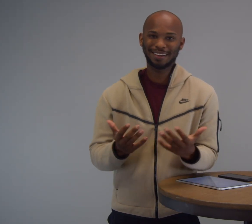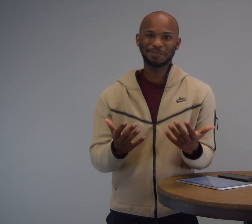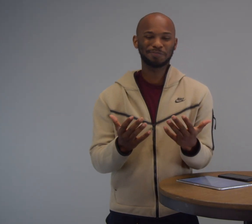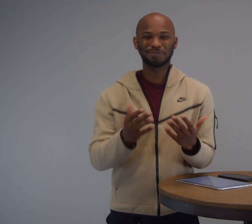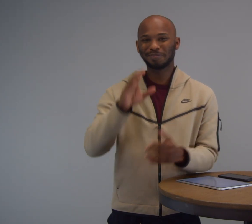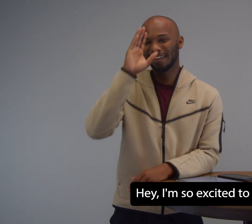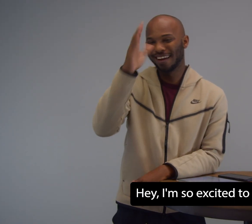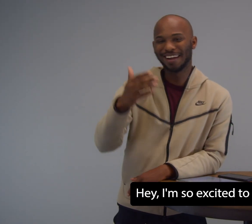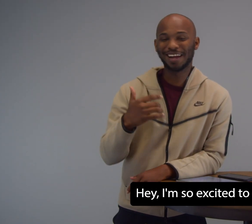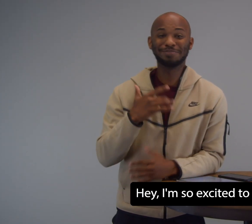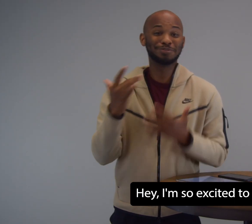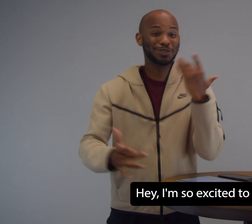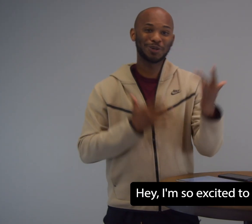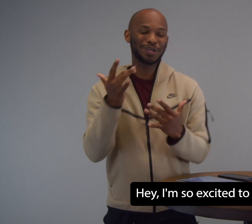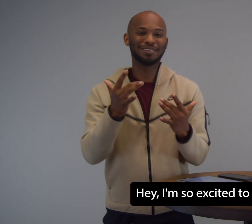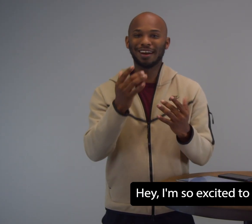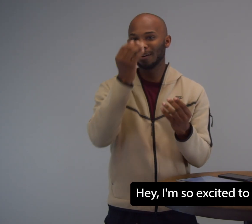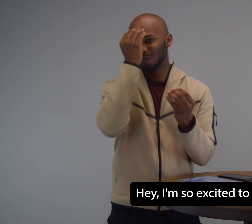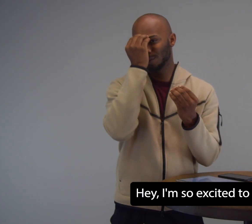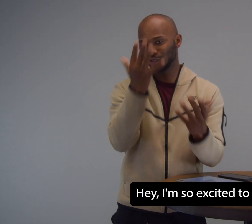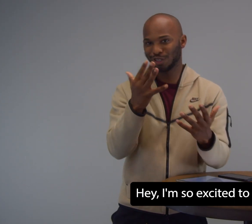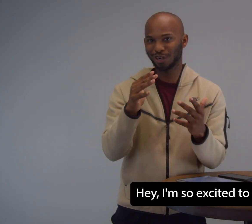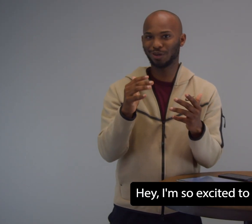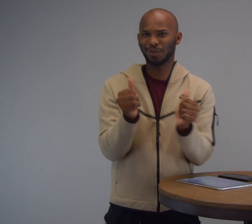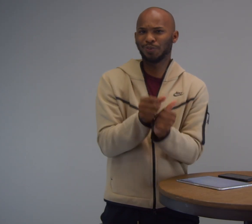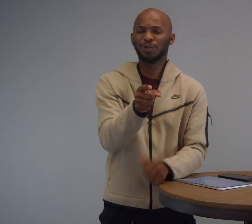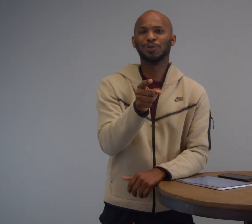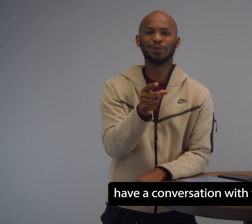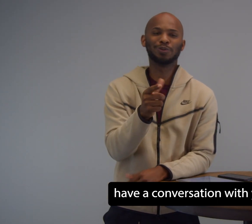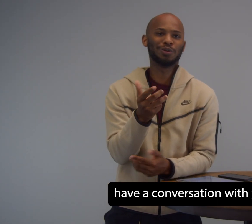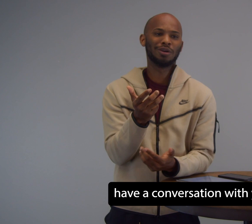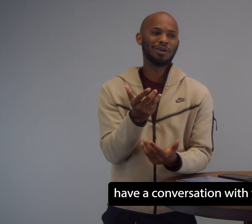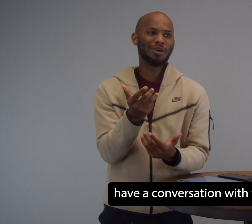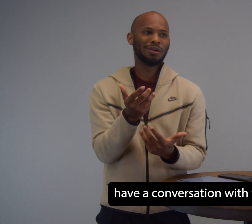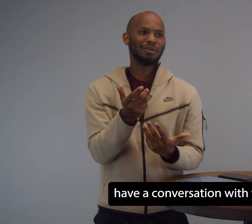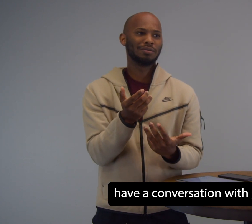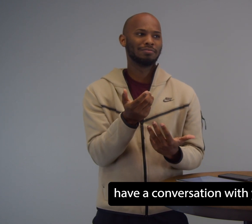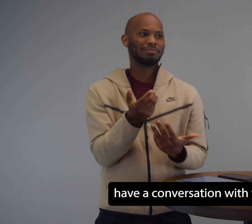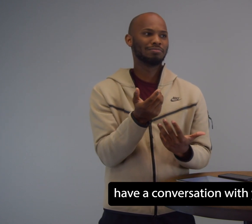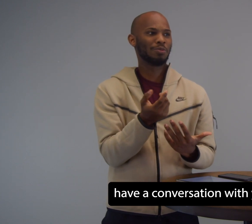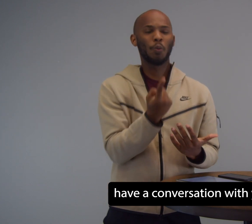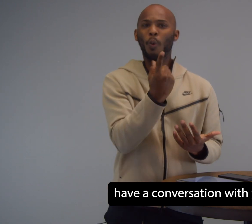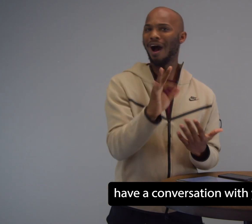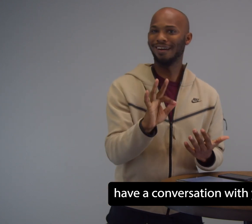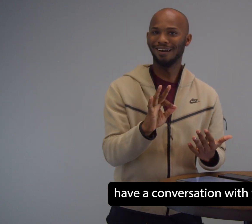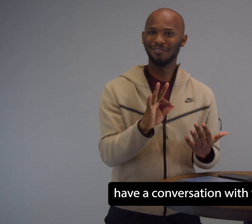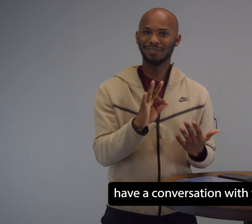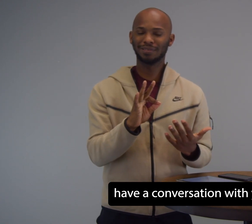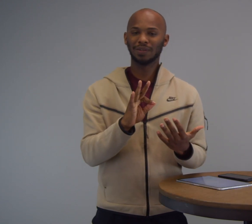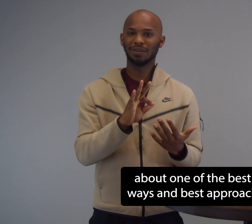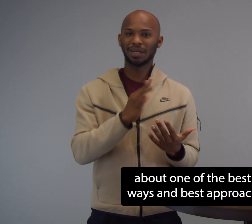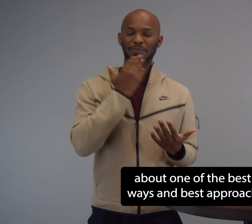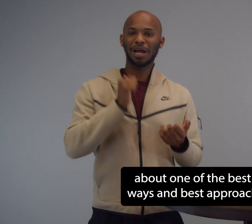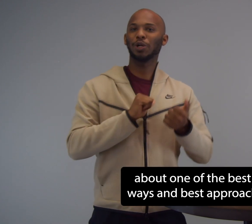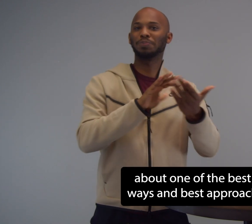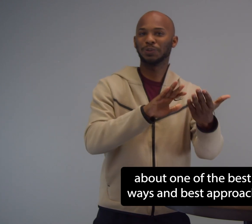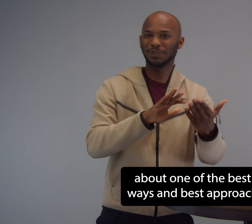Hey, I'm so excited to have a conversation with you about one of the best